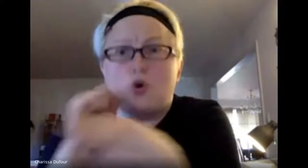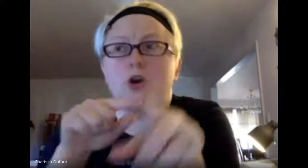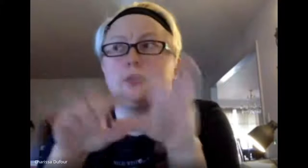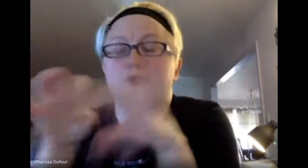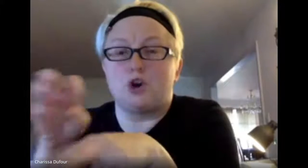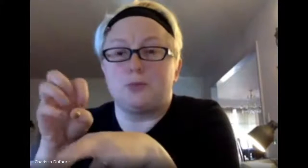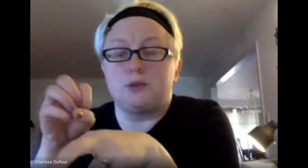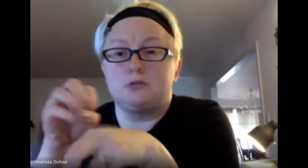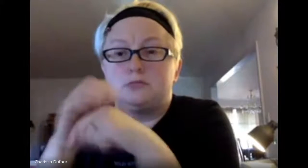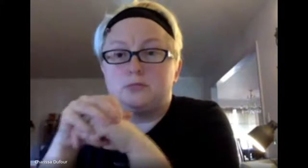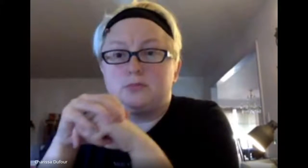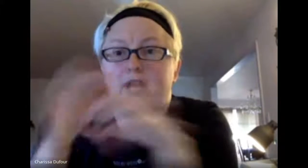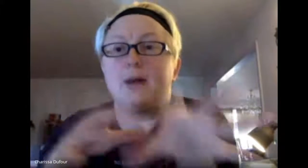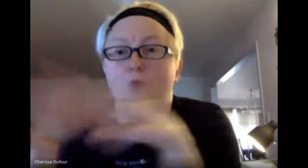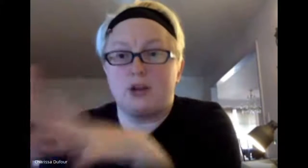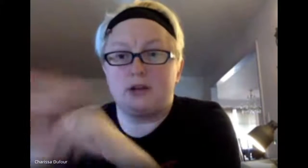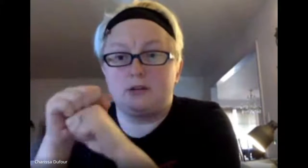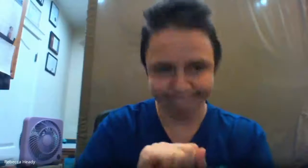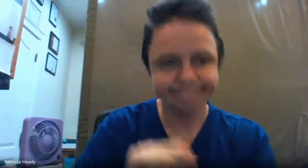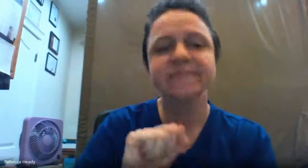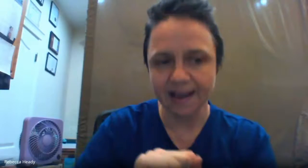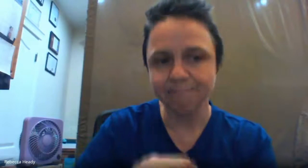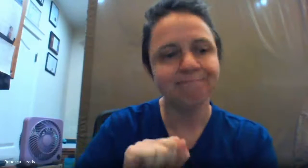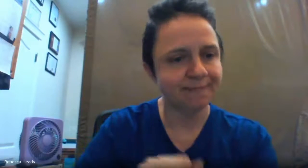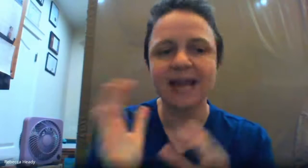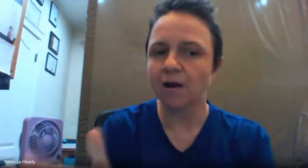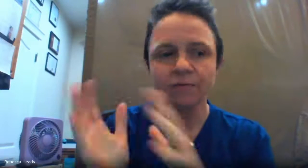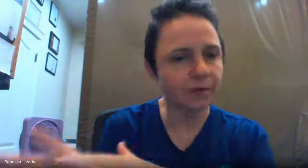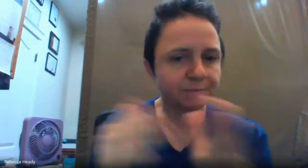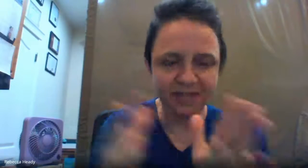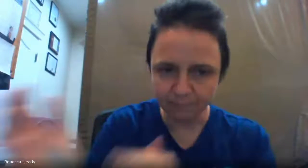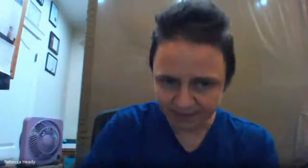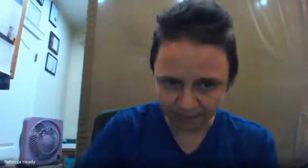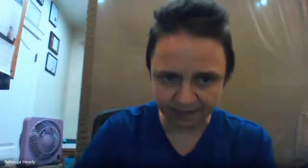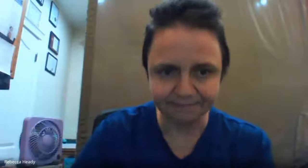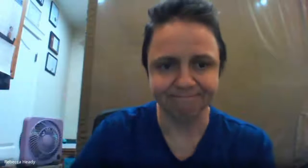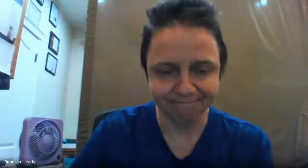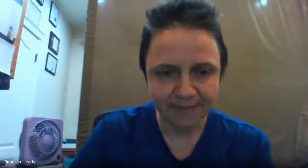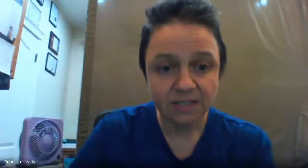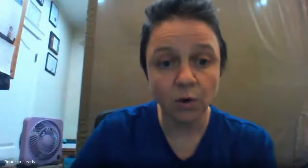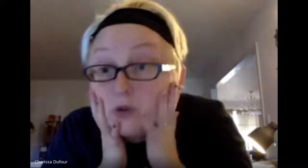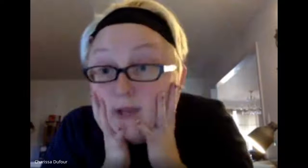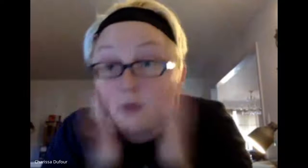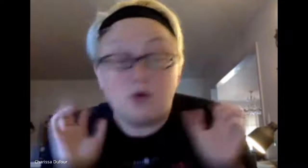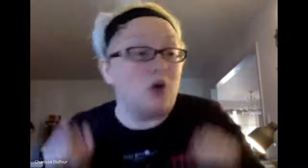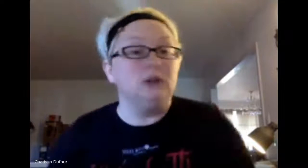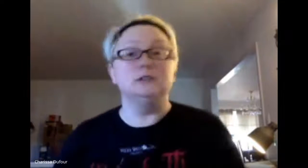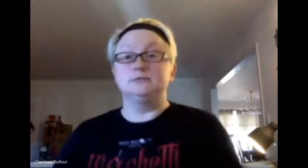verb. Like I'm work. Same noun, verb, same sign. Ooh, we've been doing that one wrong.